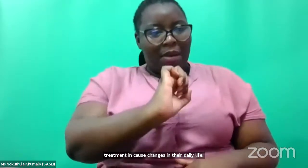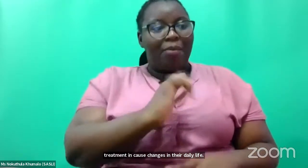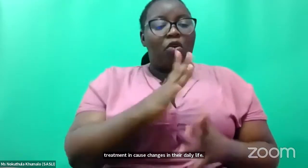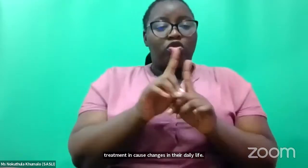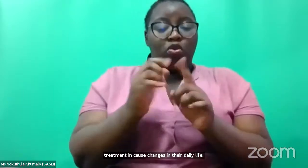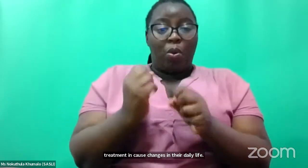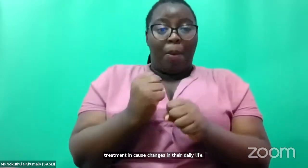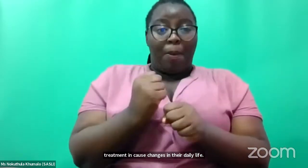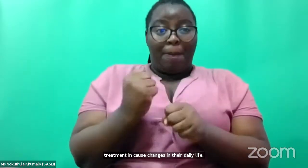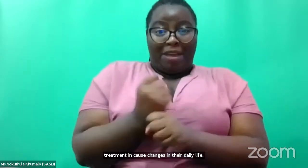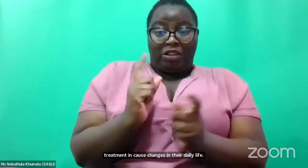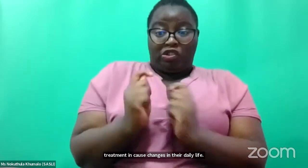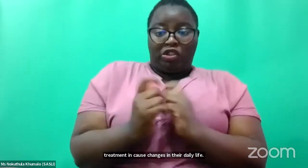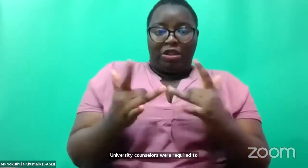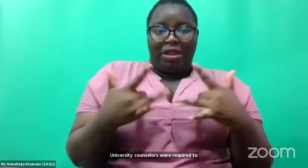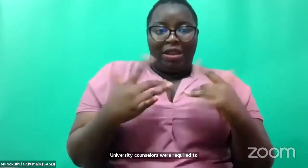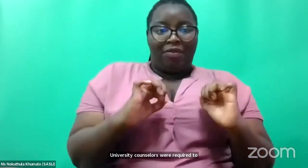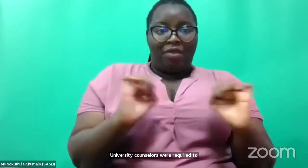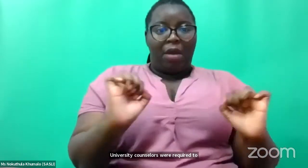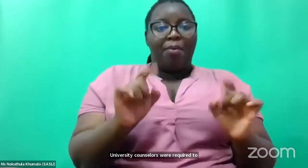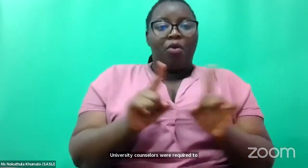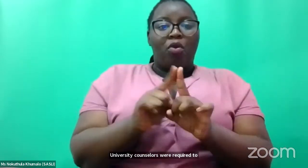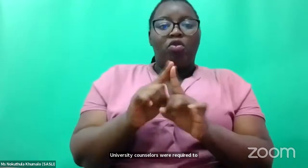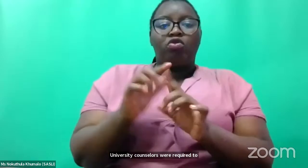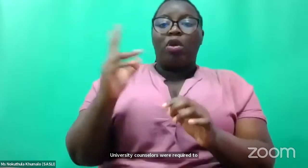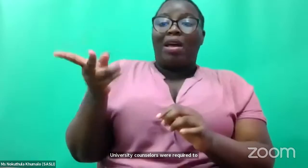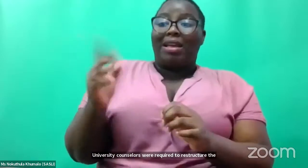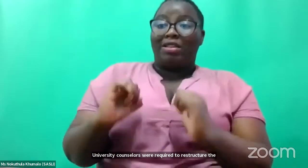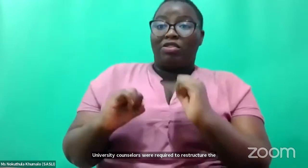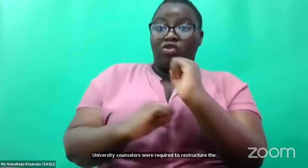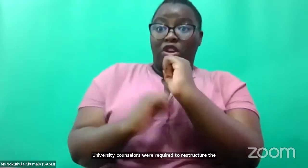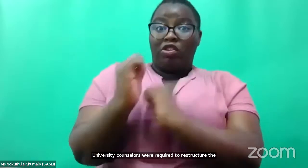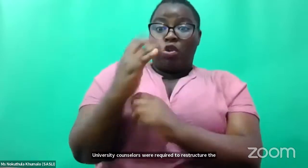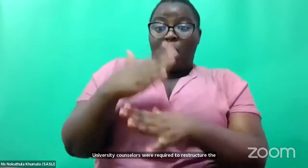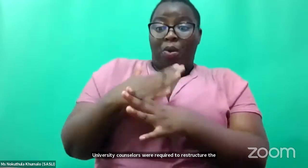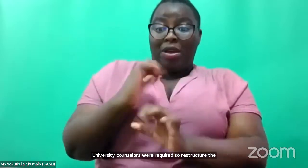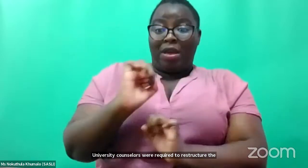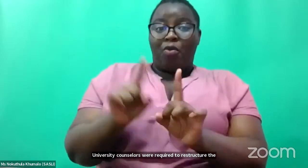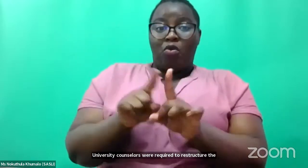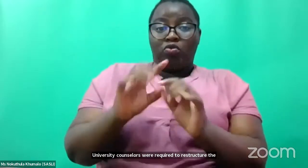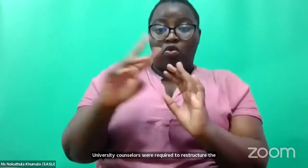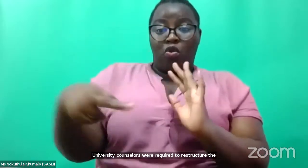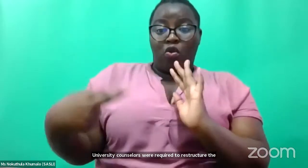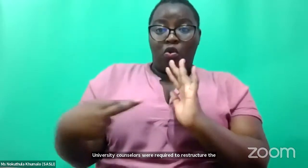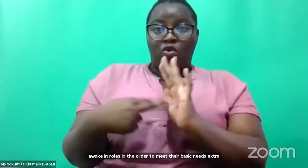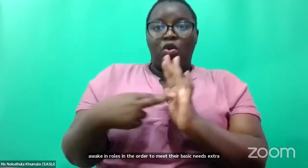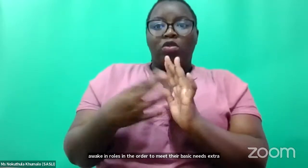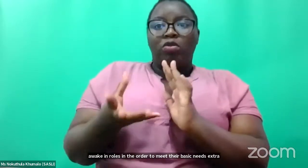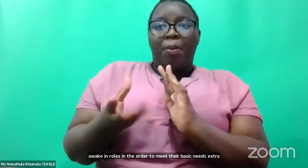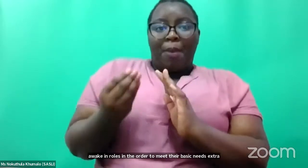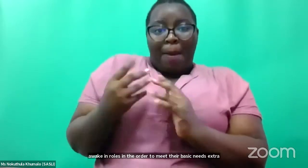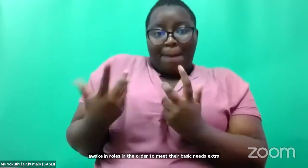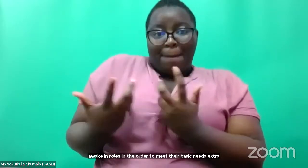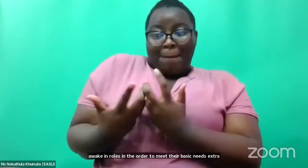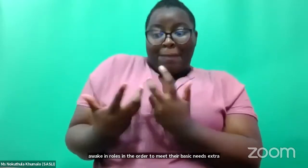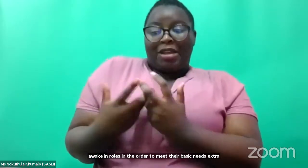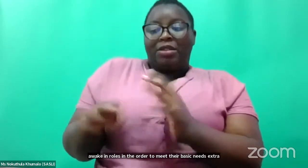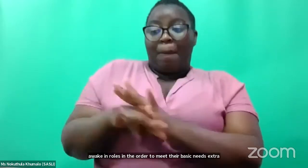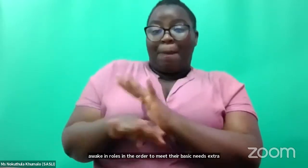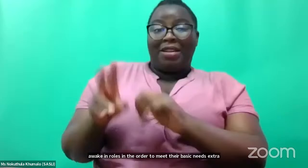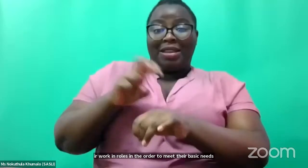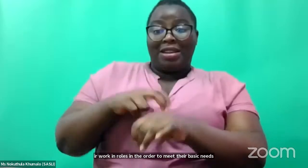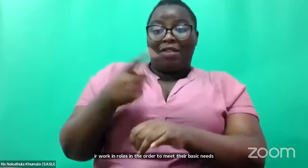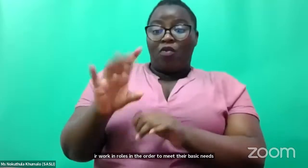counselors were required to restructure their work and roles in order to meet the basic needs of students with disability by